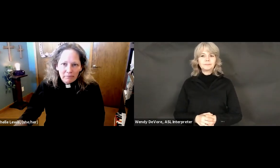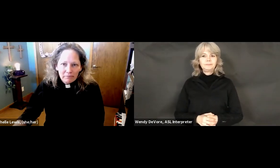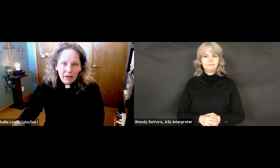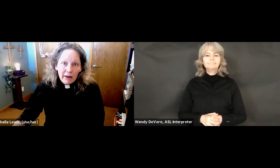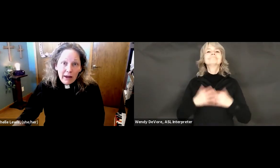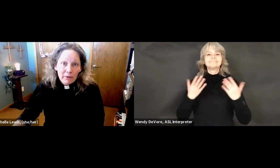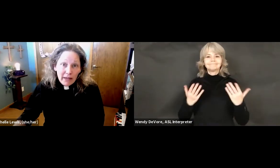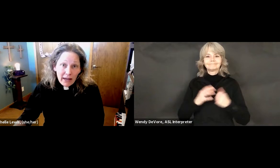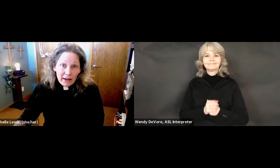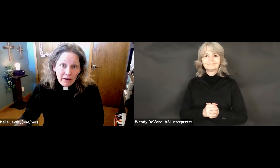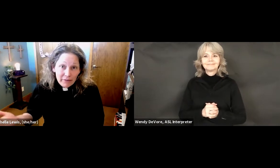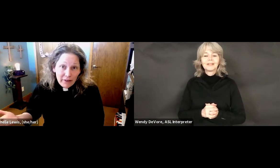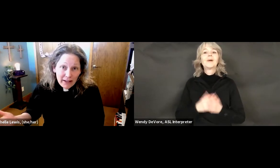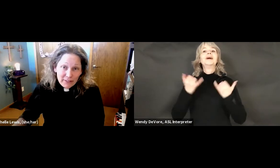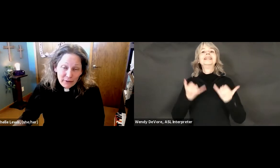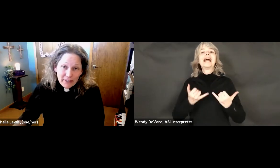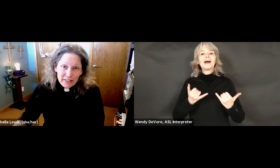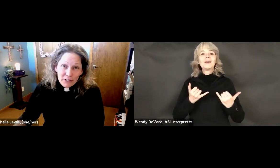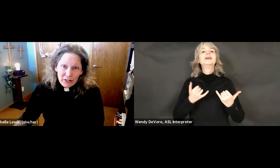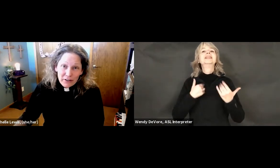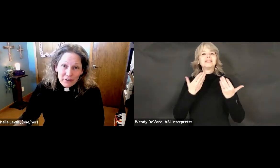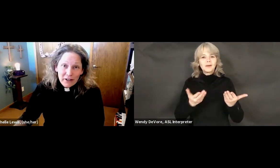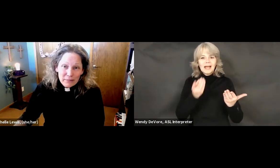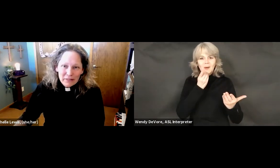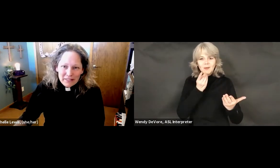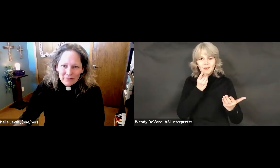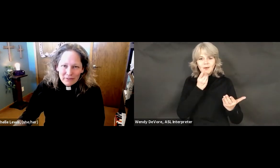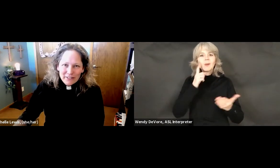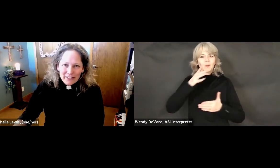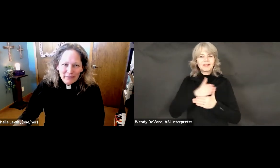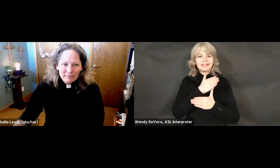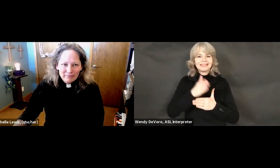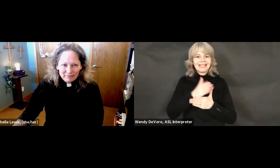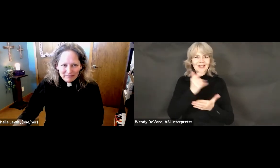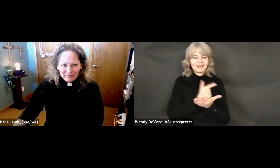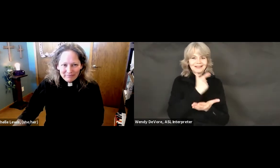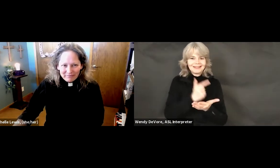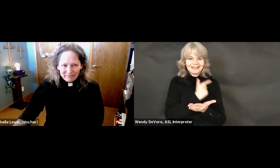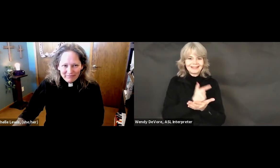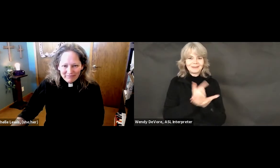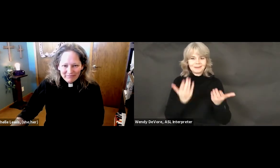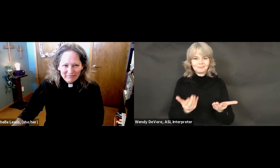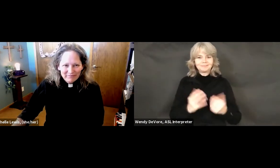So, and with that, I'll ask Dorothy to share the gospel lesson for today.